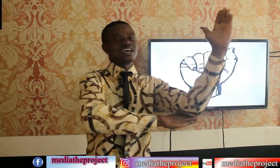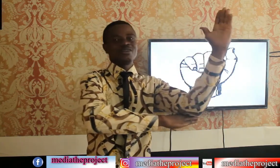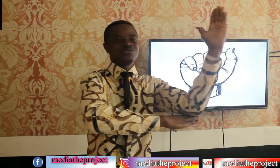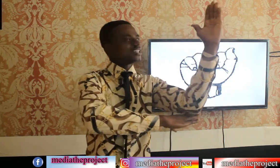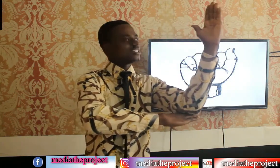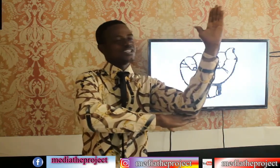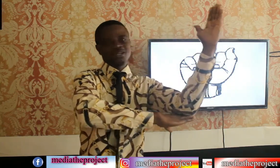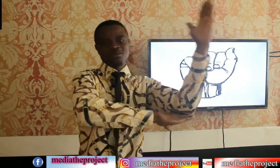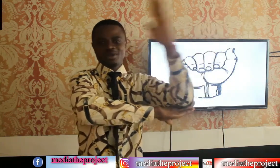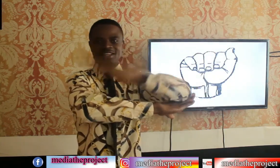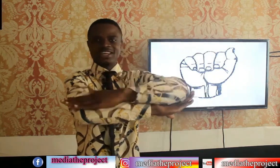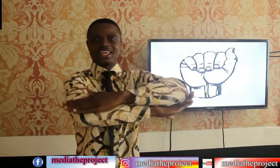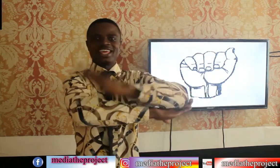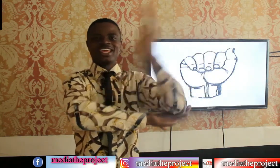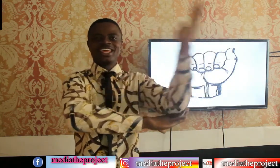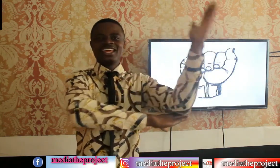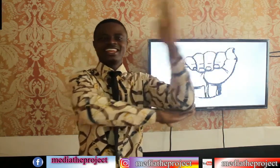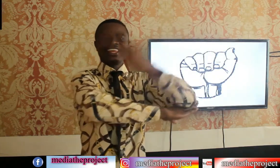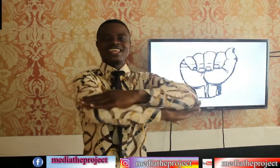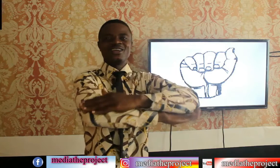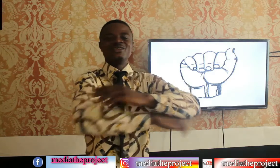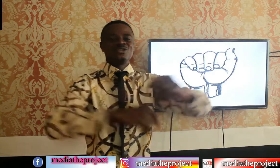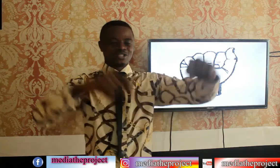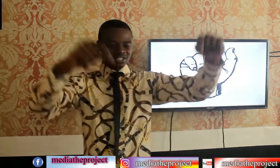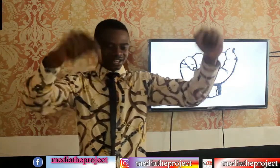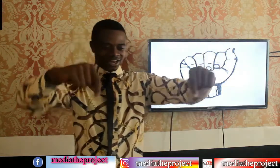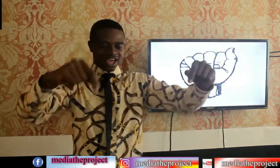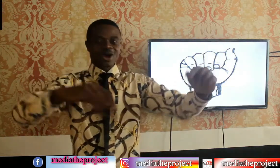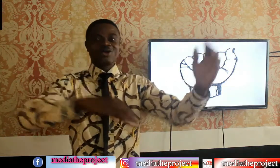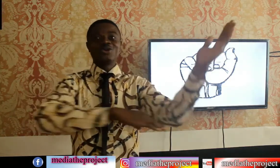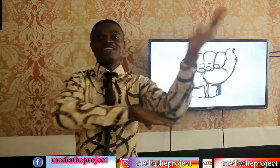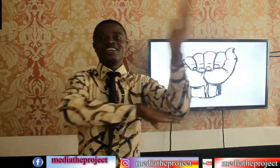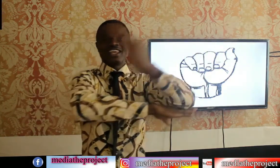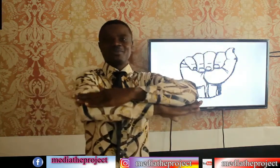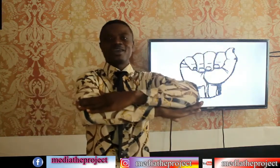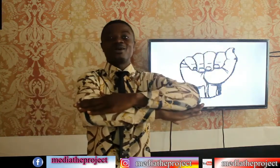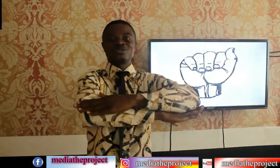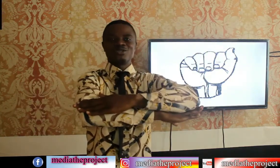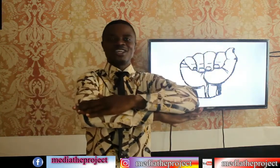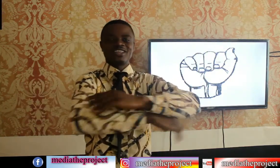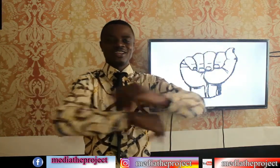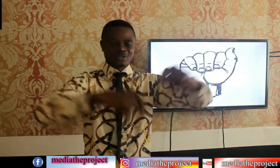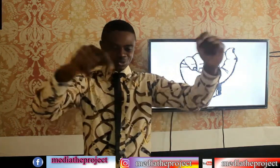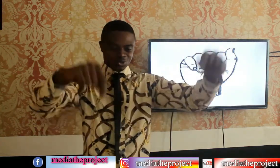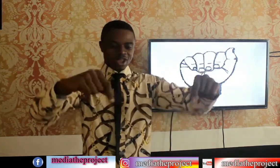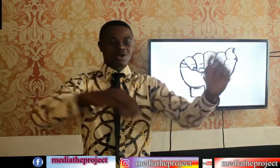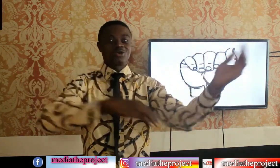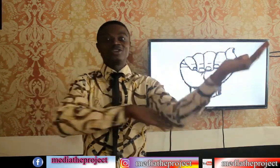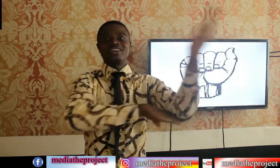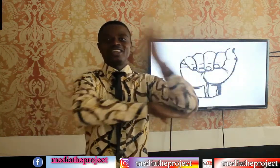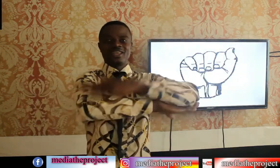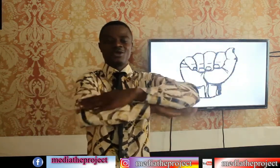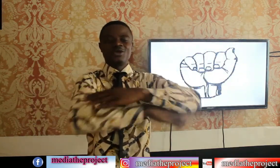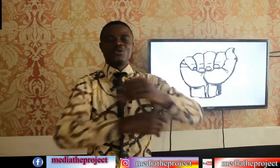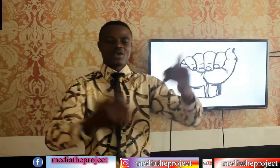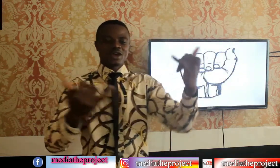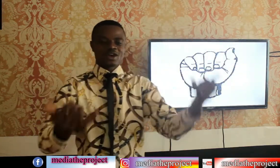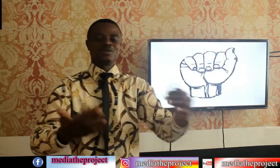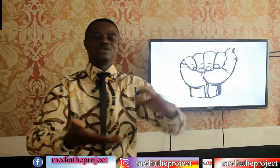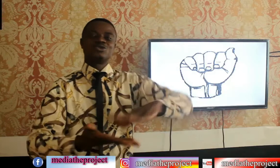sign flat hand shape. Day. Day. So you say now day becomes today. So now day. We are coming